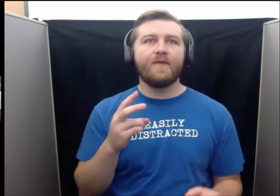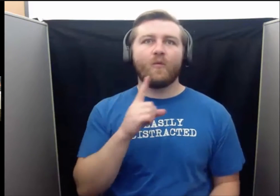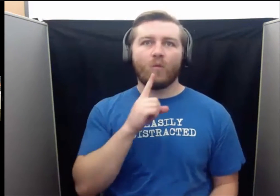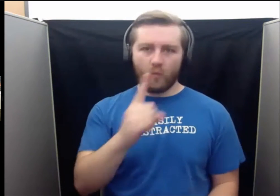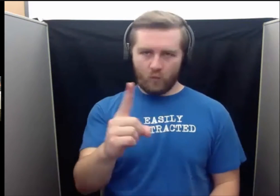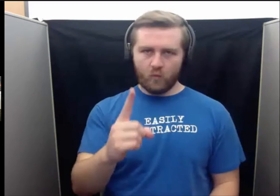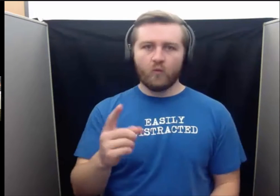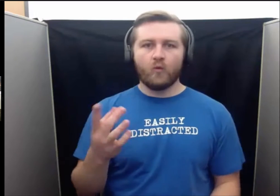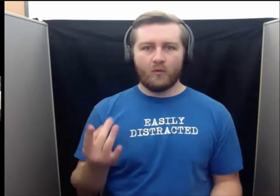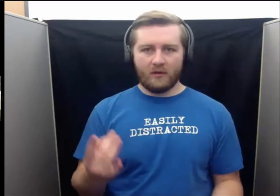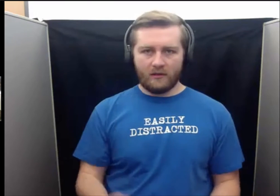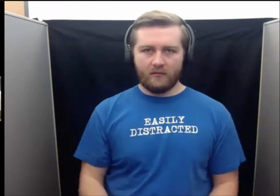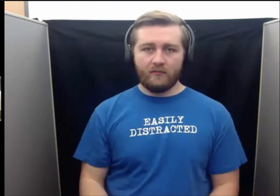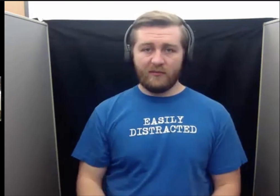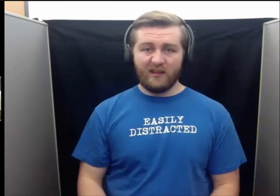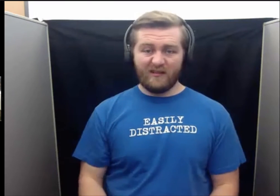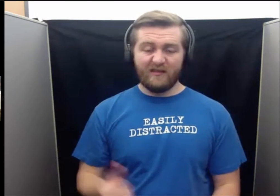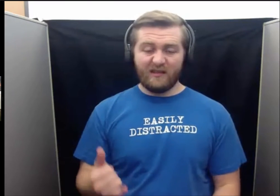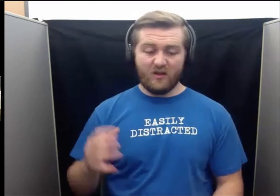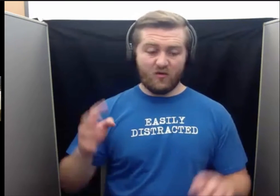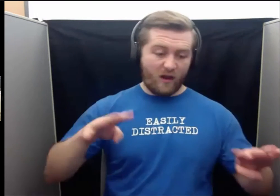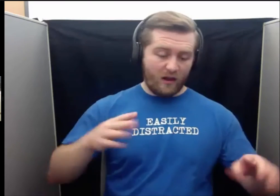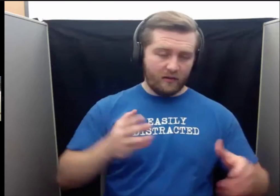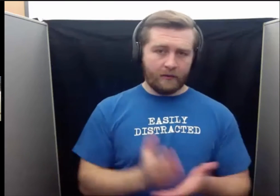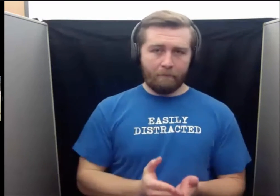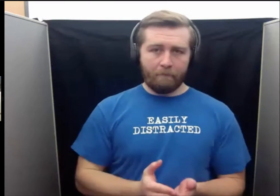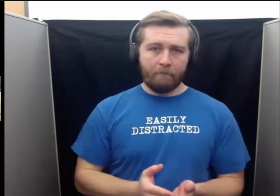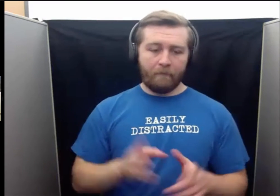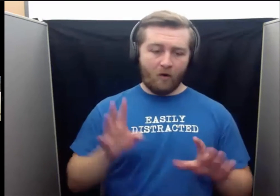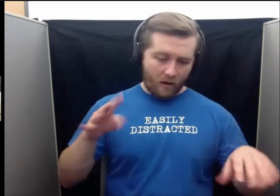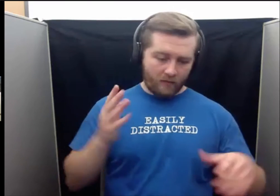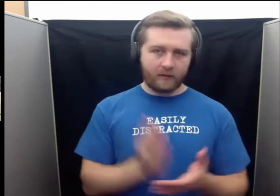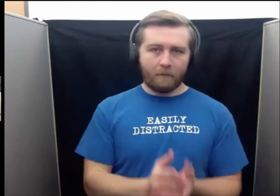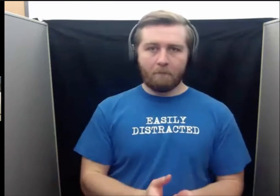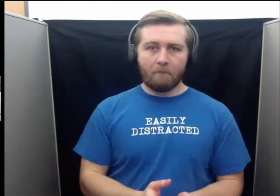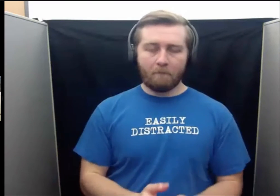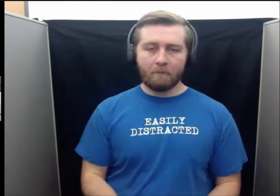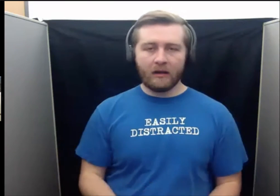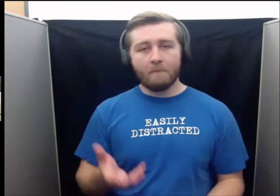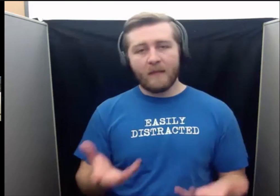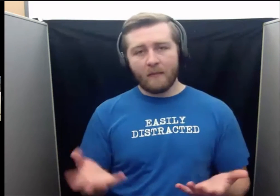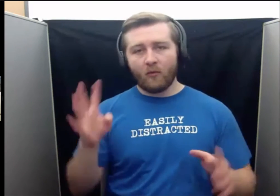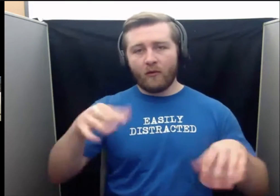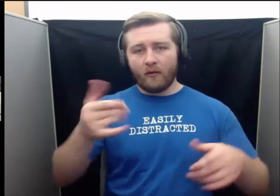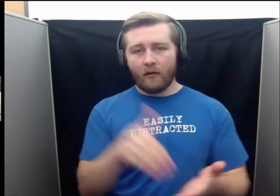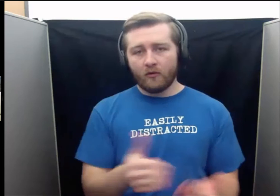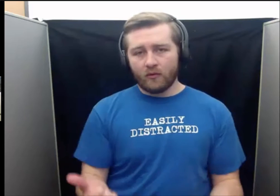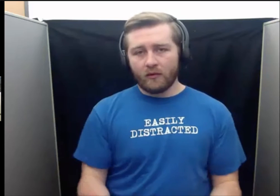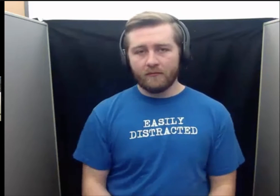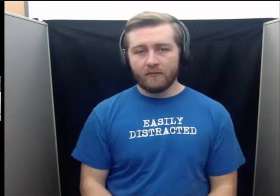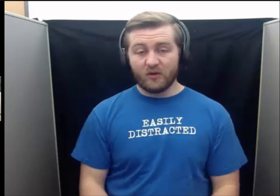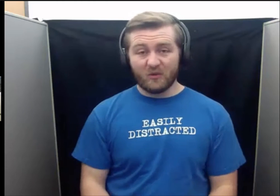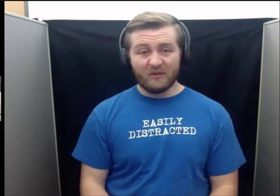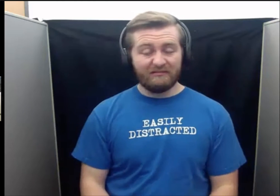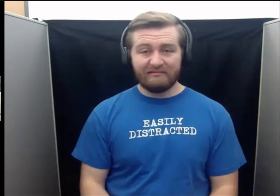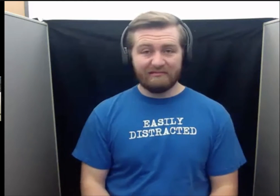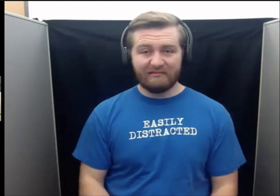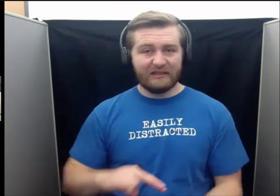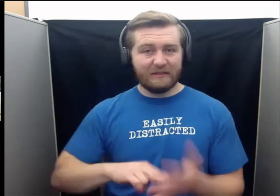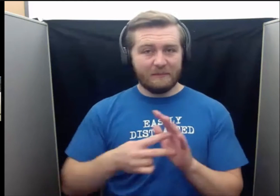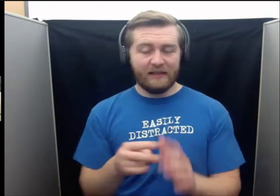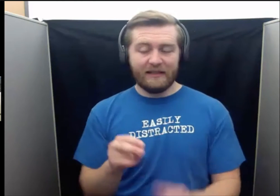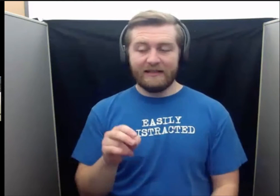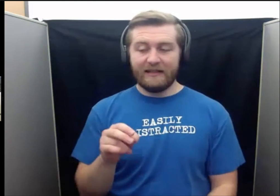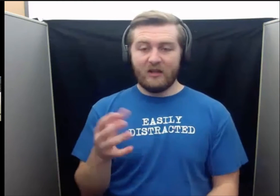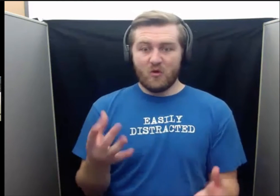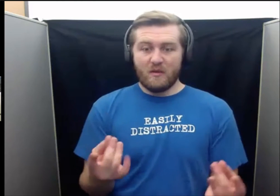It's been raining off and on. We're probably going to get rain again today. So the humidity or the water vapor in the air is